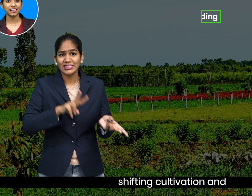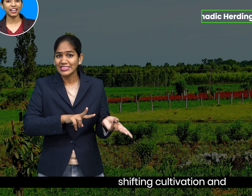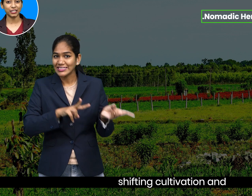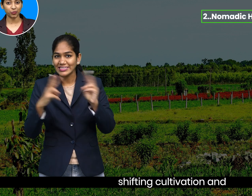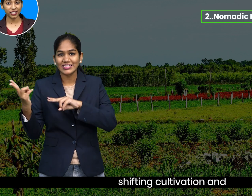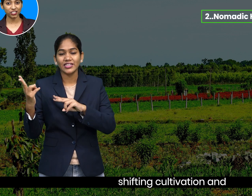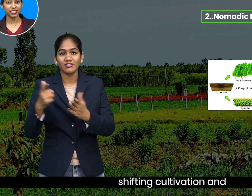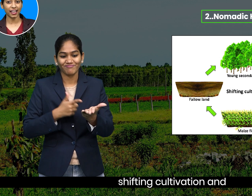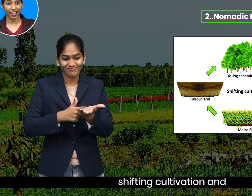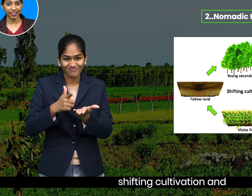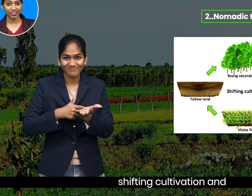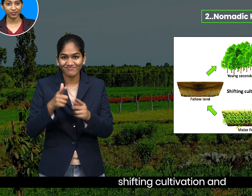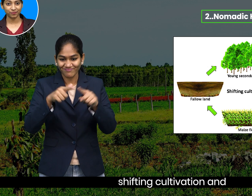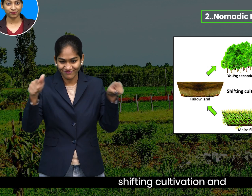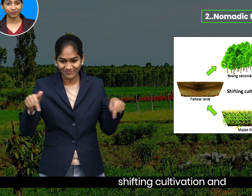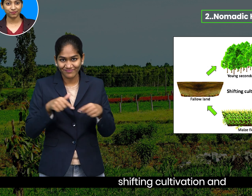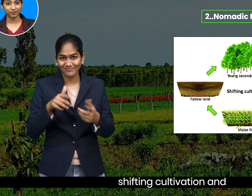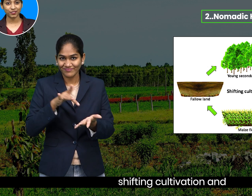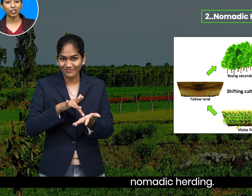shifting cultivation and